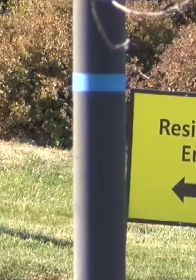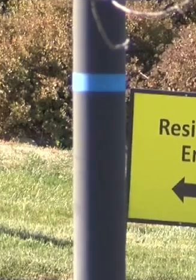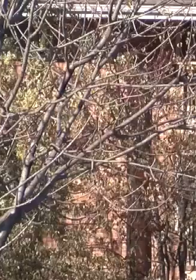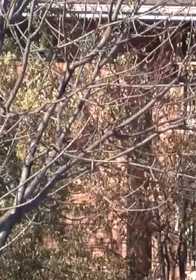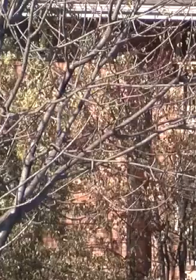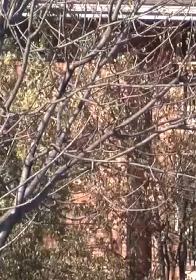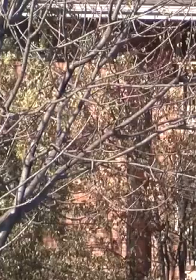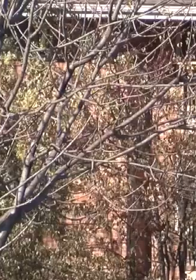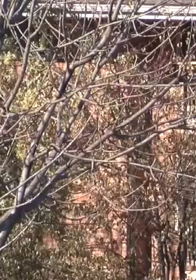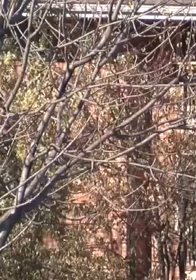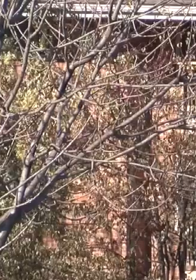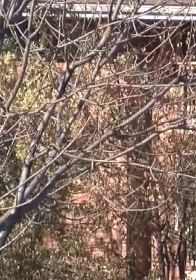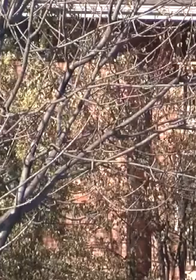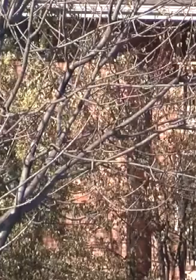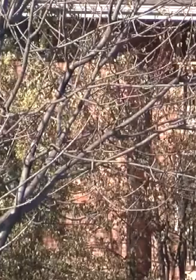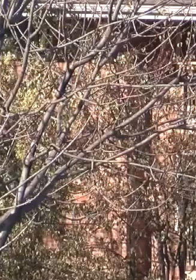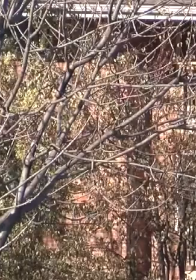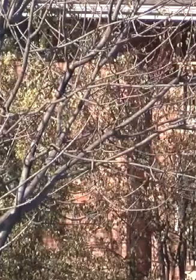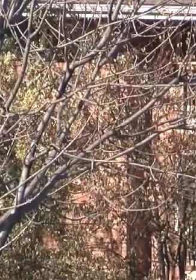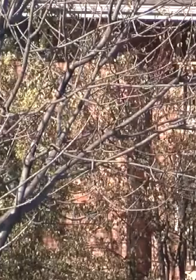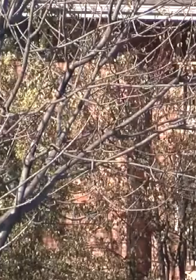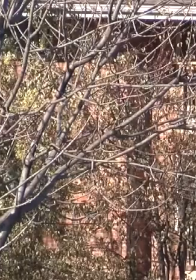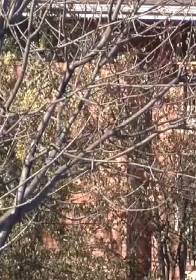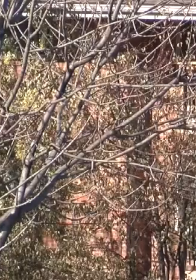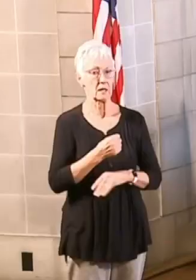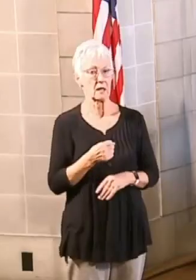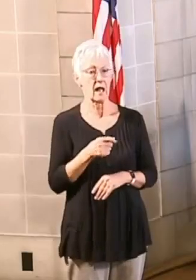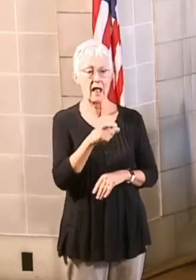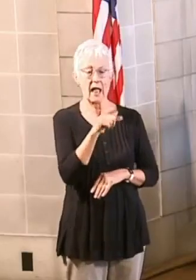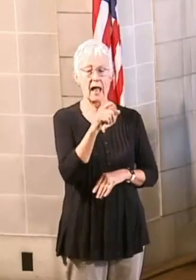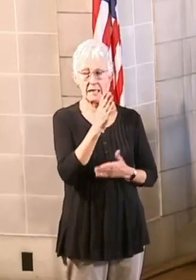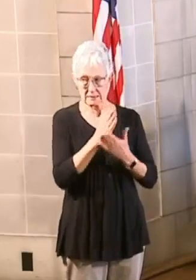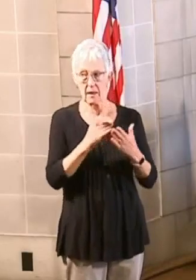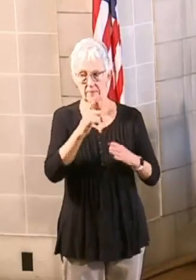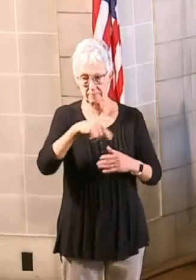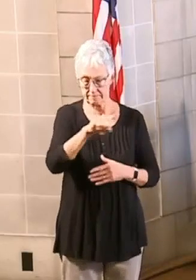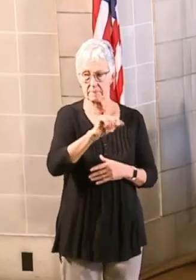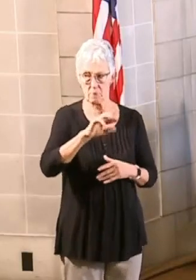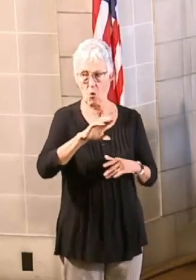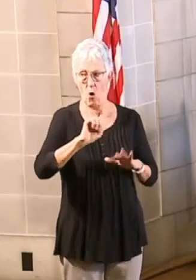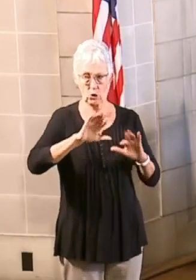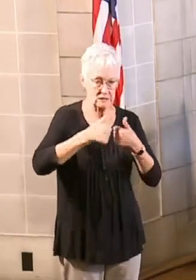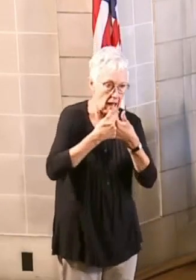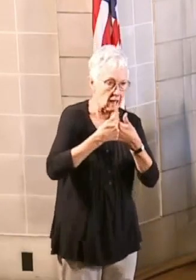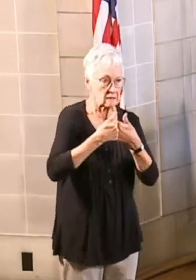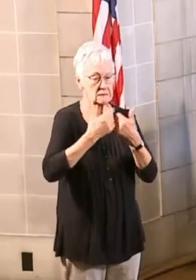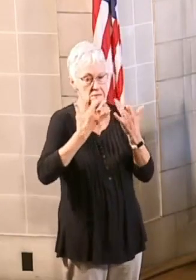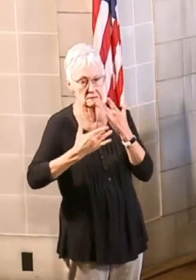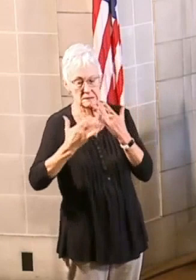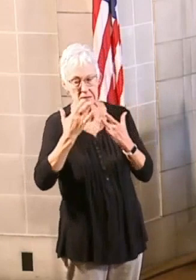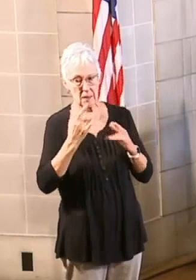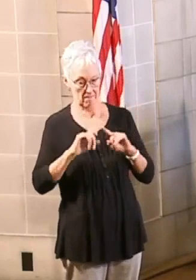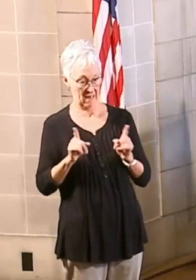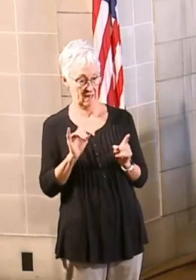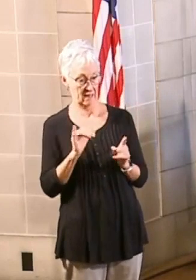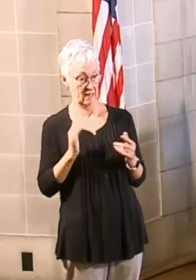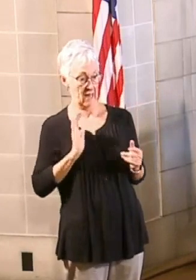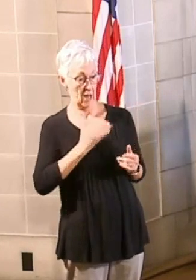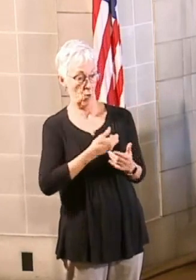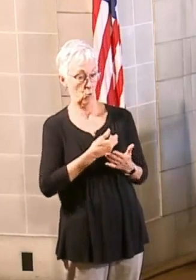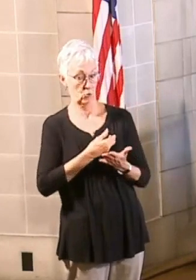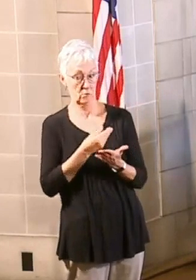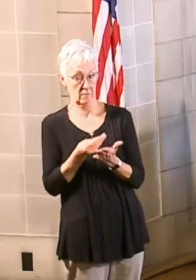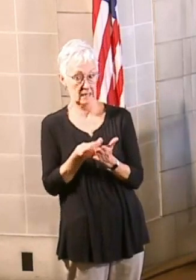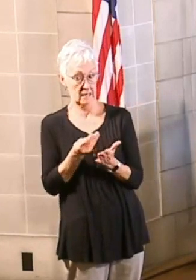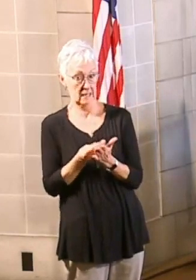money keeps all of the long-term care facilities up and running. Substantial financial support, like we're discussing today, will have an absolute